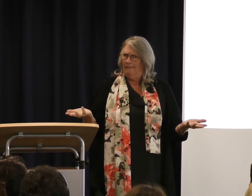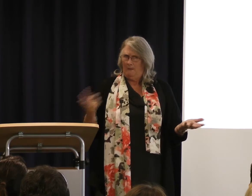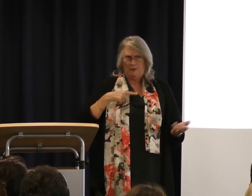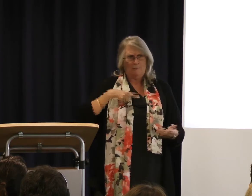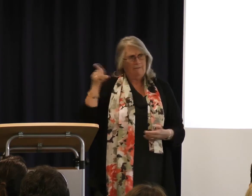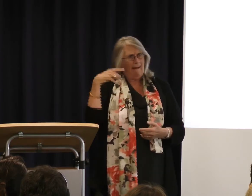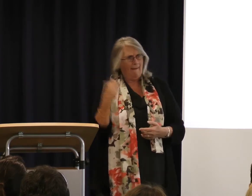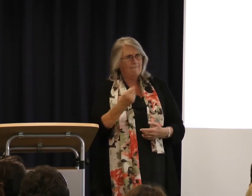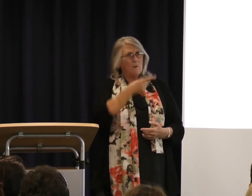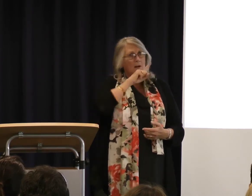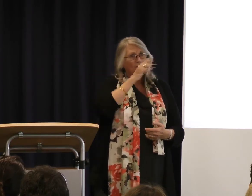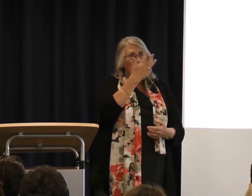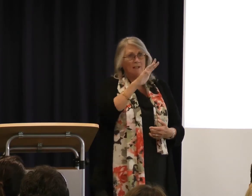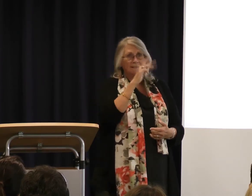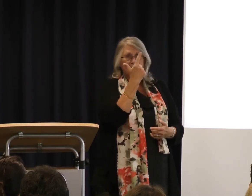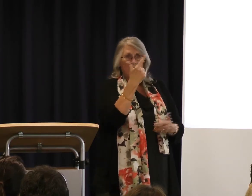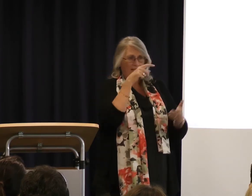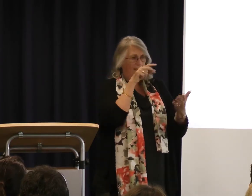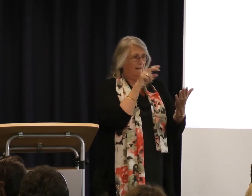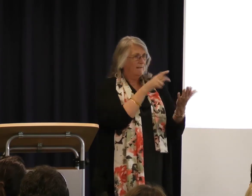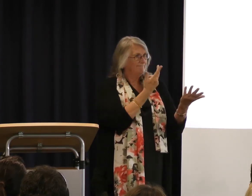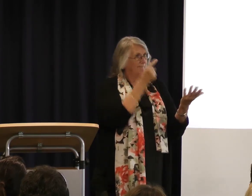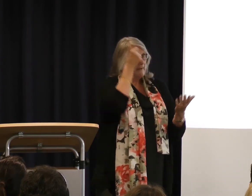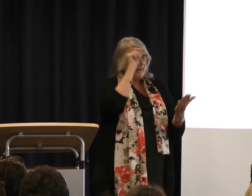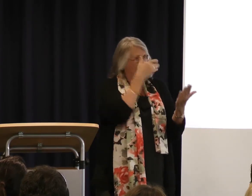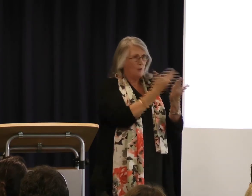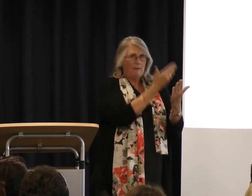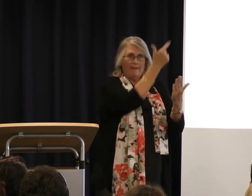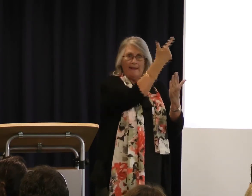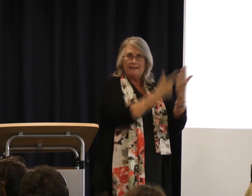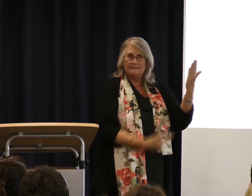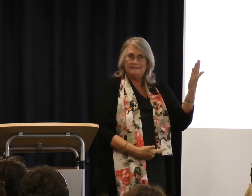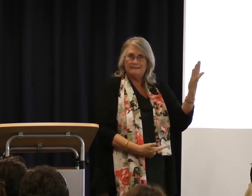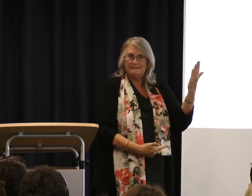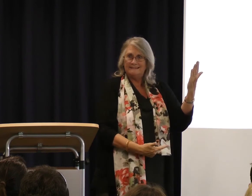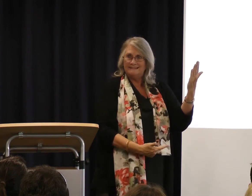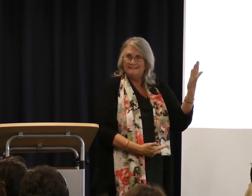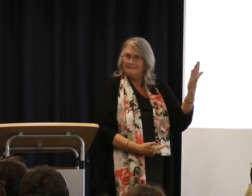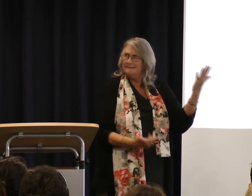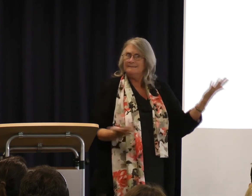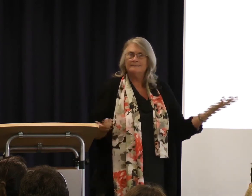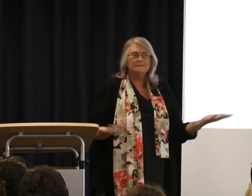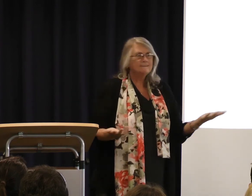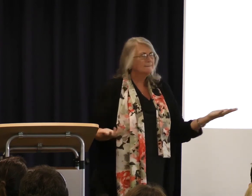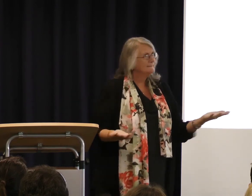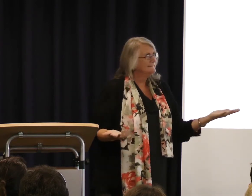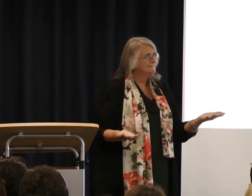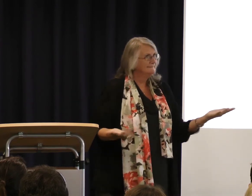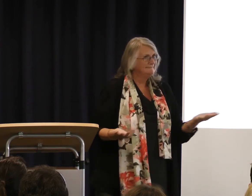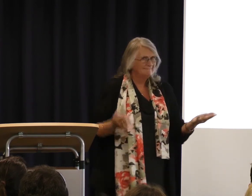always be around 70 to 90 people attendees, because there were 197 members. Where